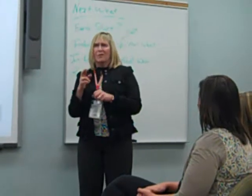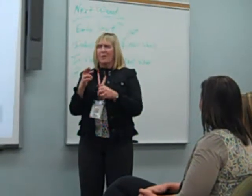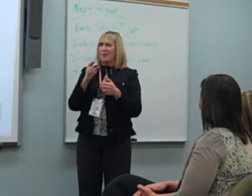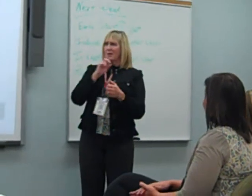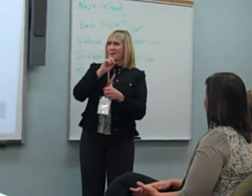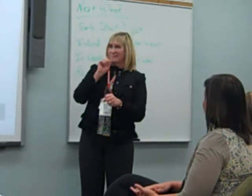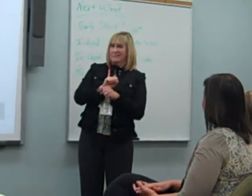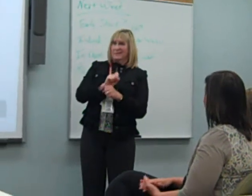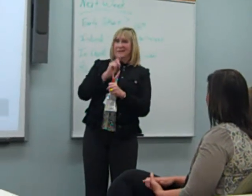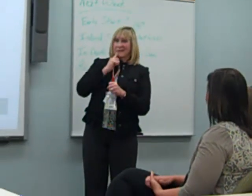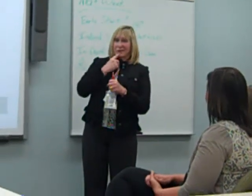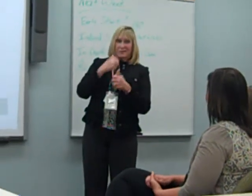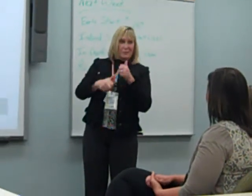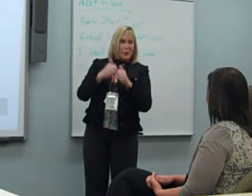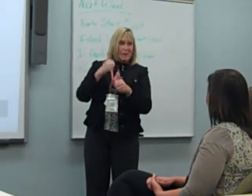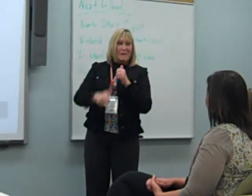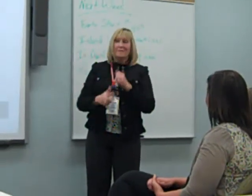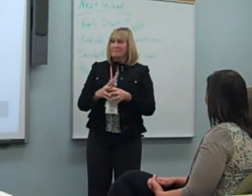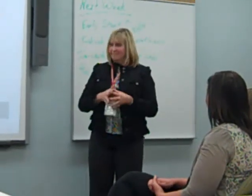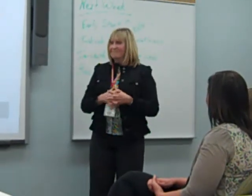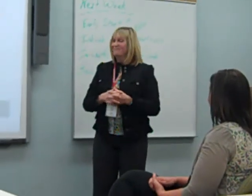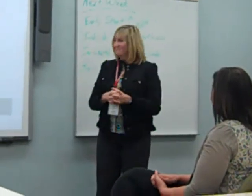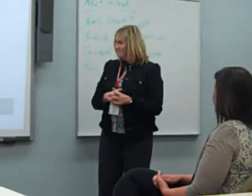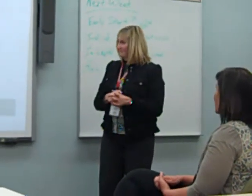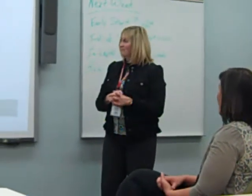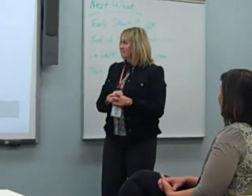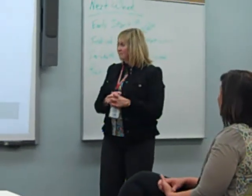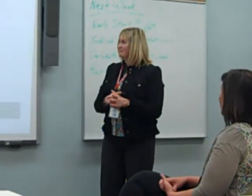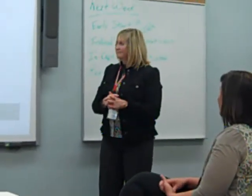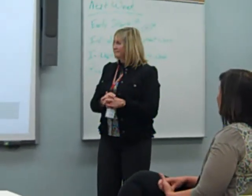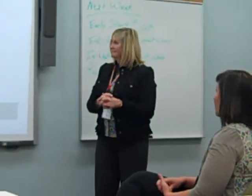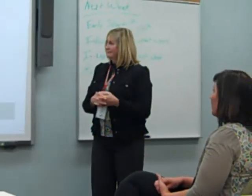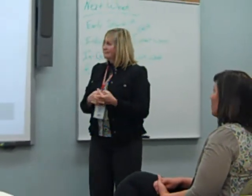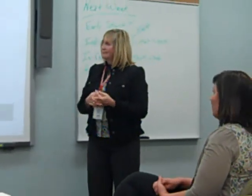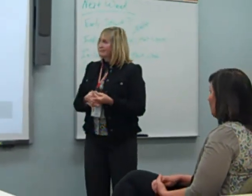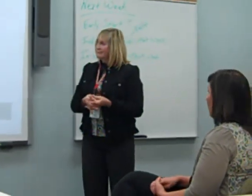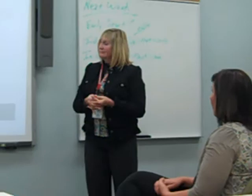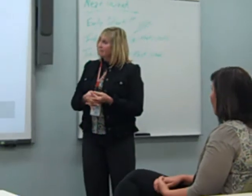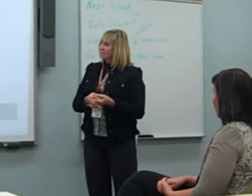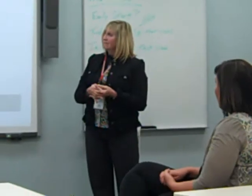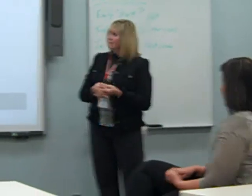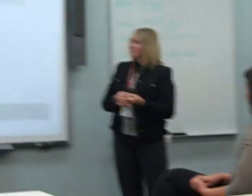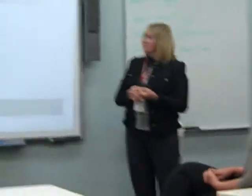Or maybe they'll sit down and talk about a bad addiction or a serious problem.